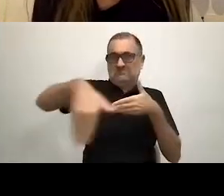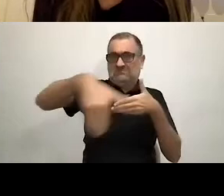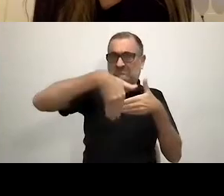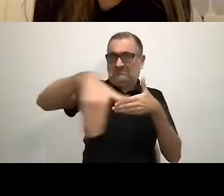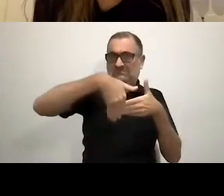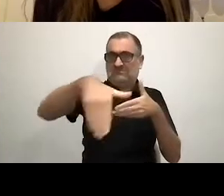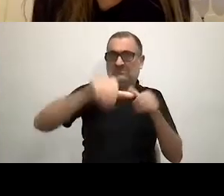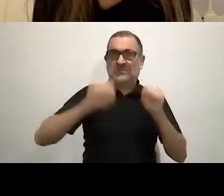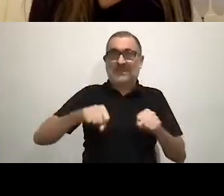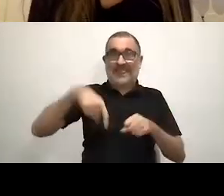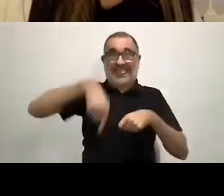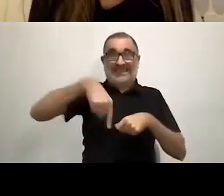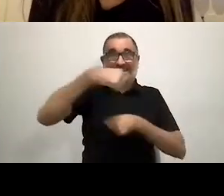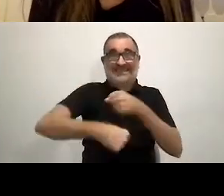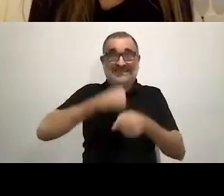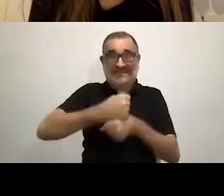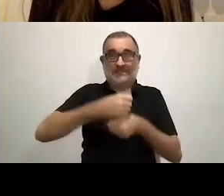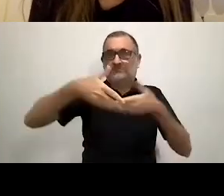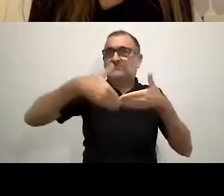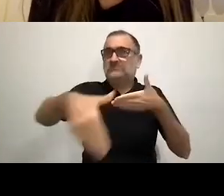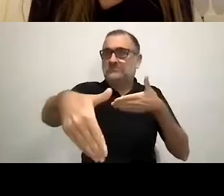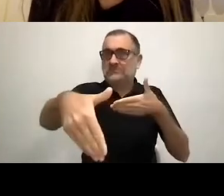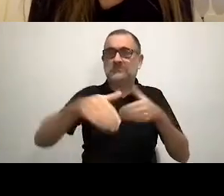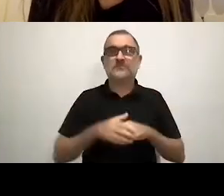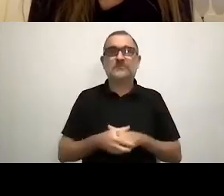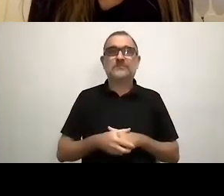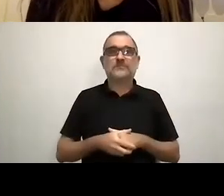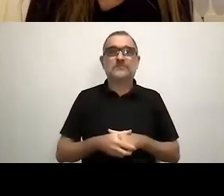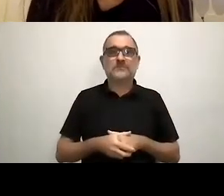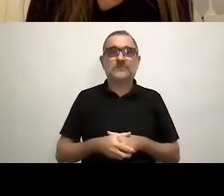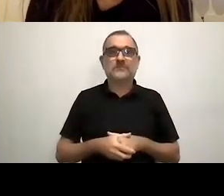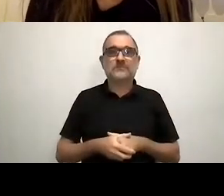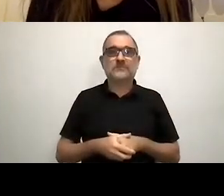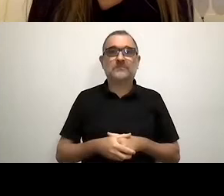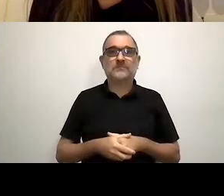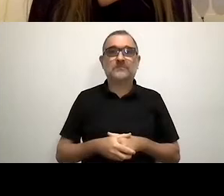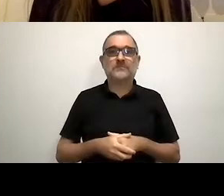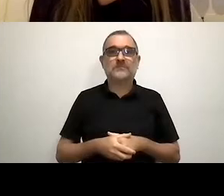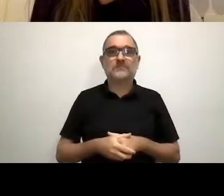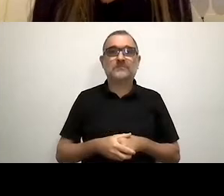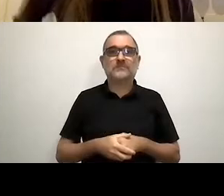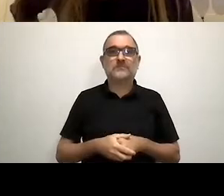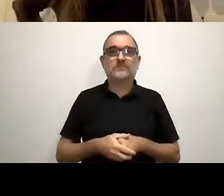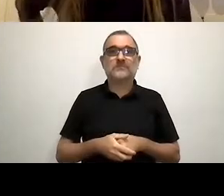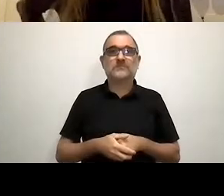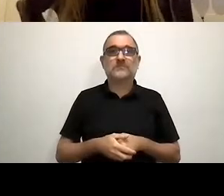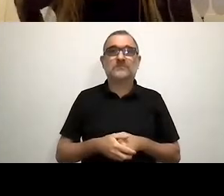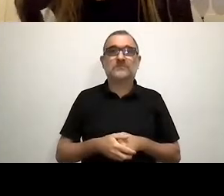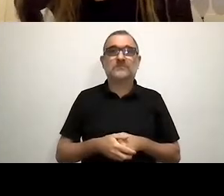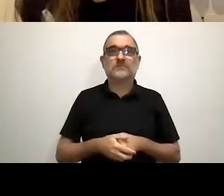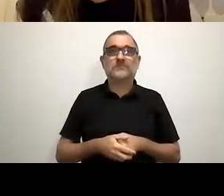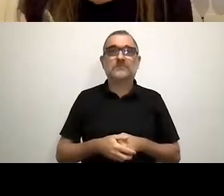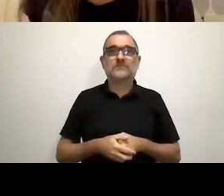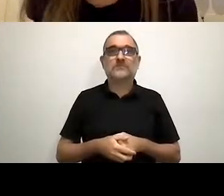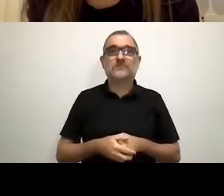coming. Okay, so accreditation